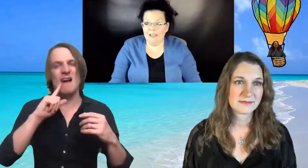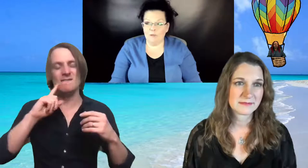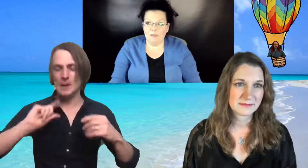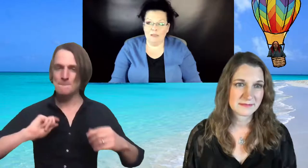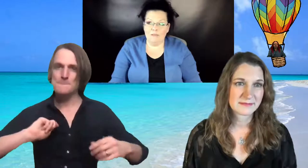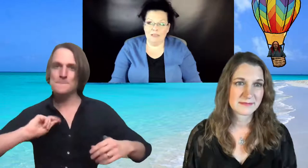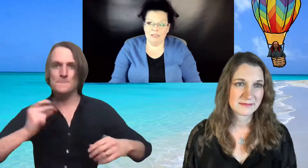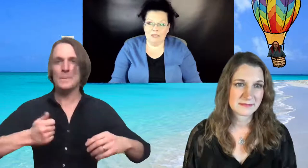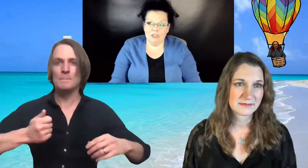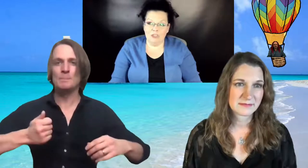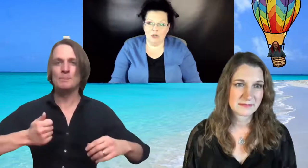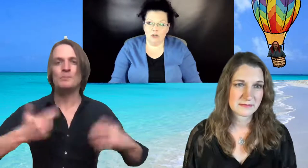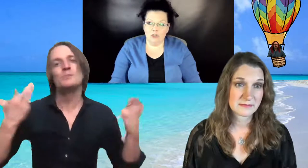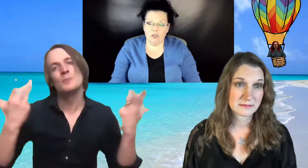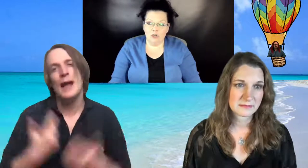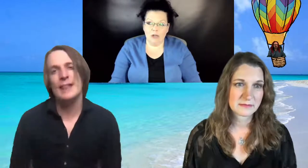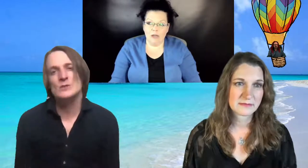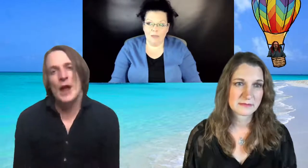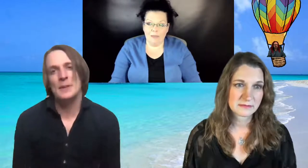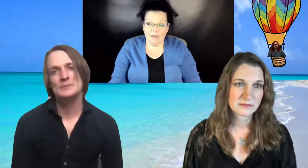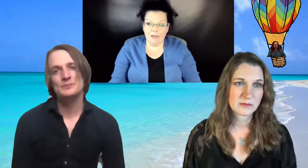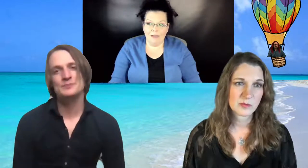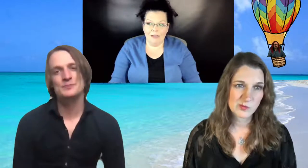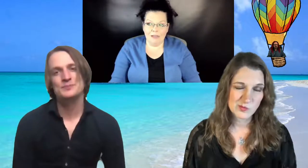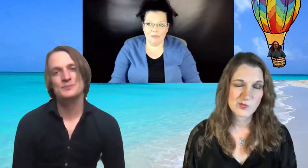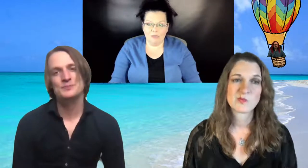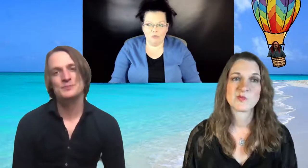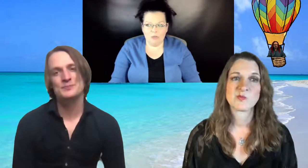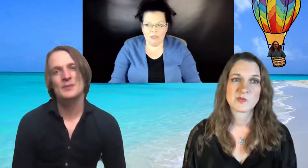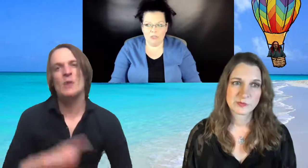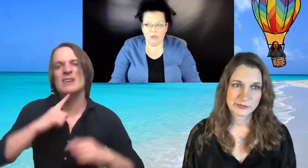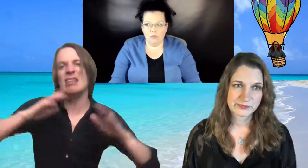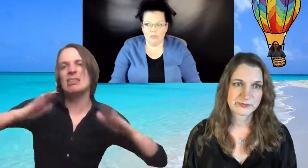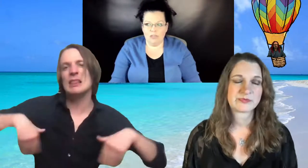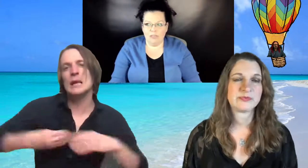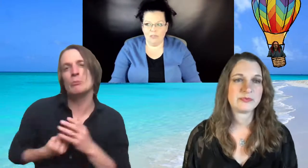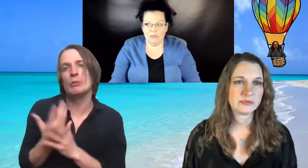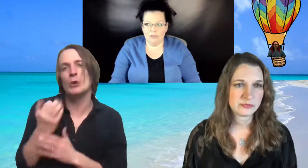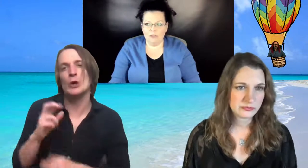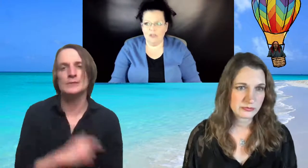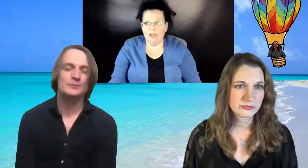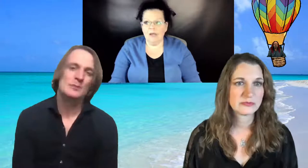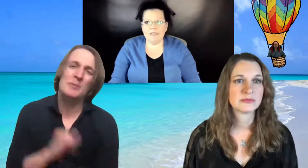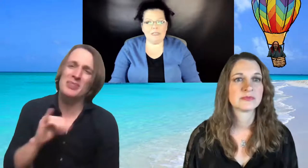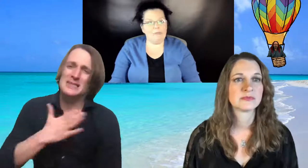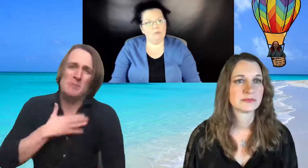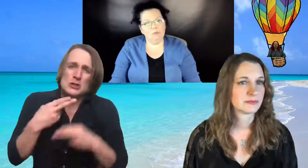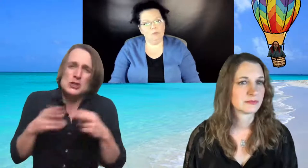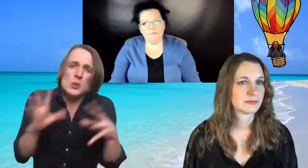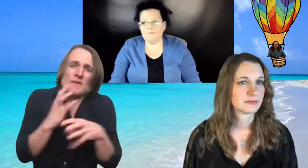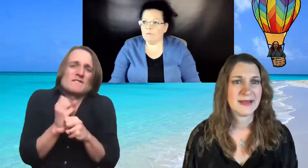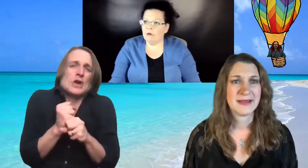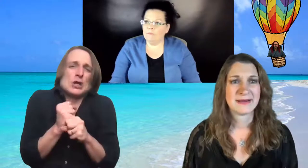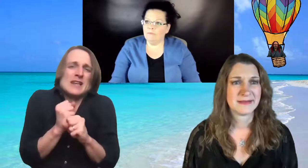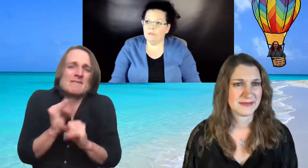And that's when my identity started to turn on back on. And I was like, oh, I need to know more sign language. I was a late bloomer, but